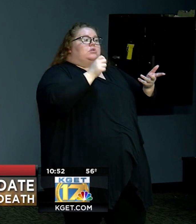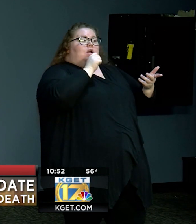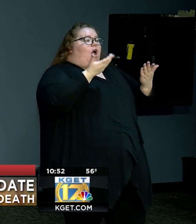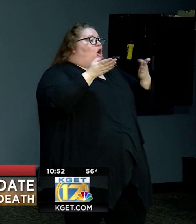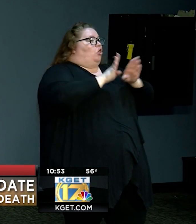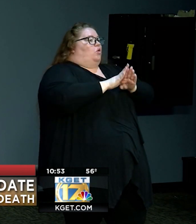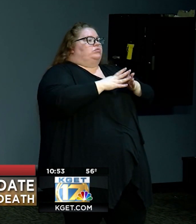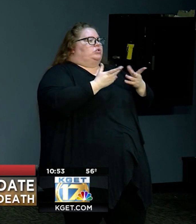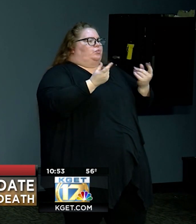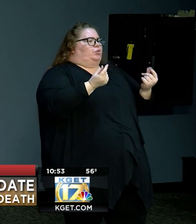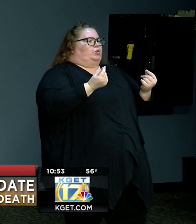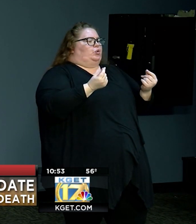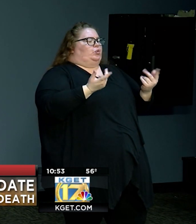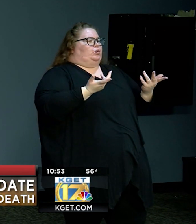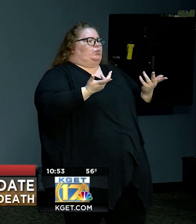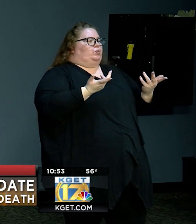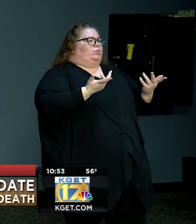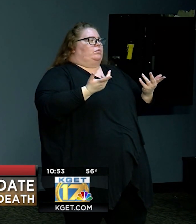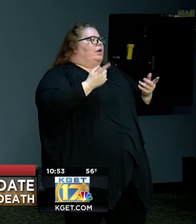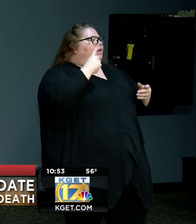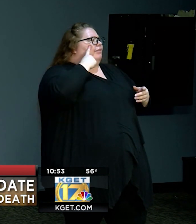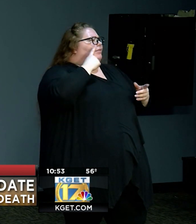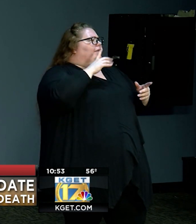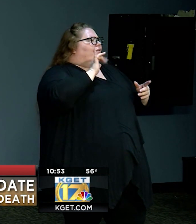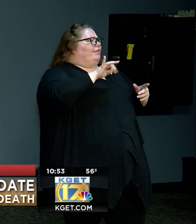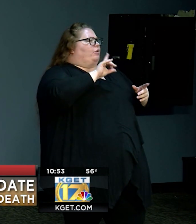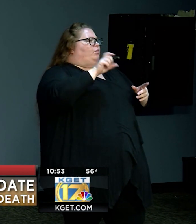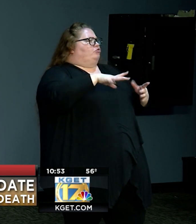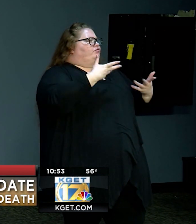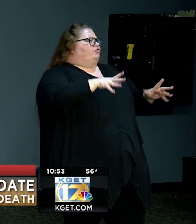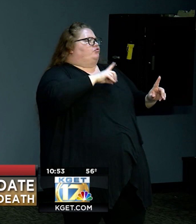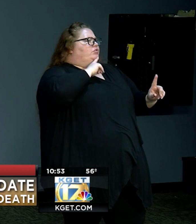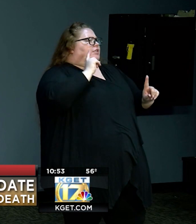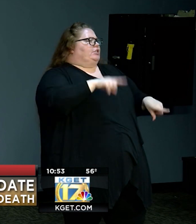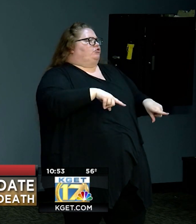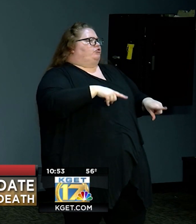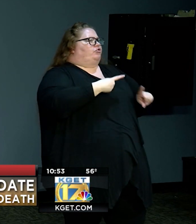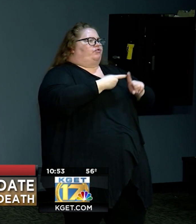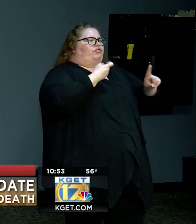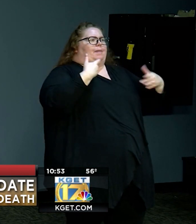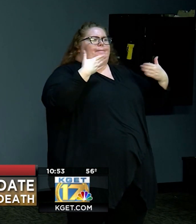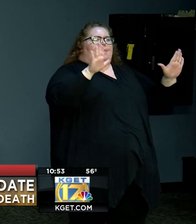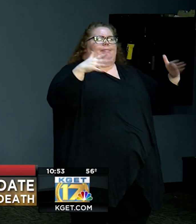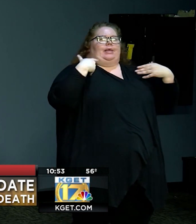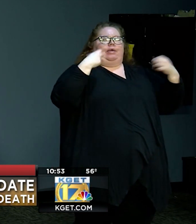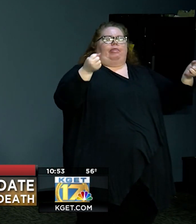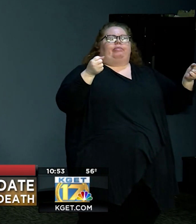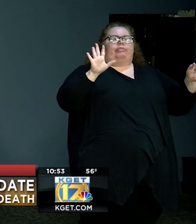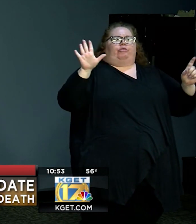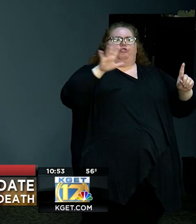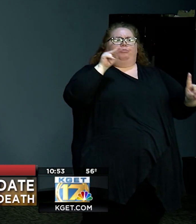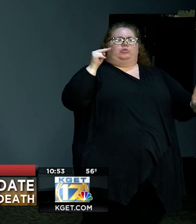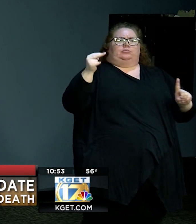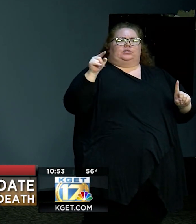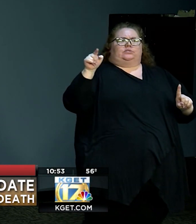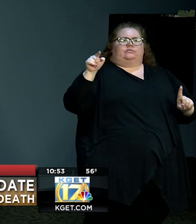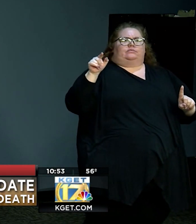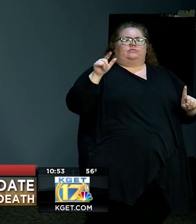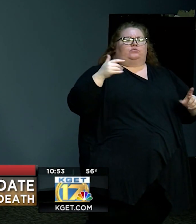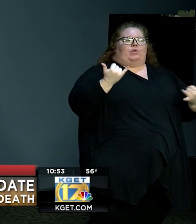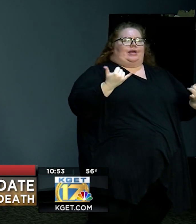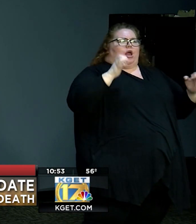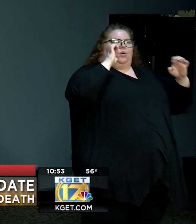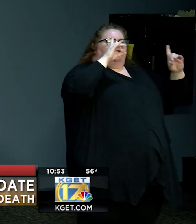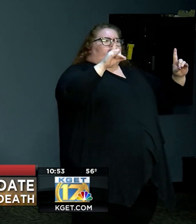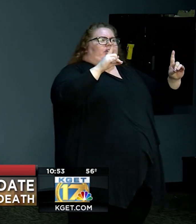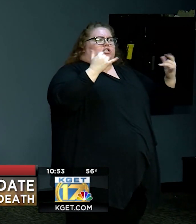be taken? I think that question has been answered at this point from a public health perspective. We're in education mode, and the city